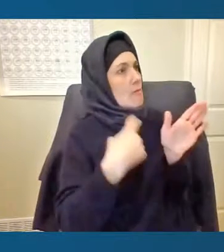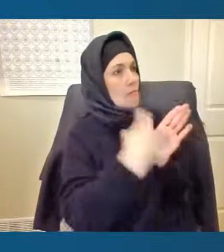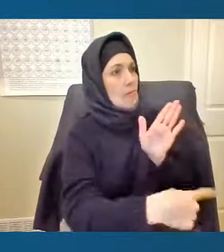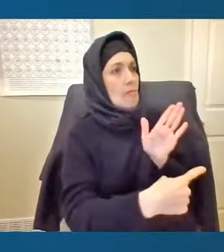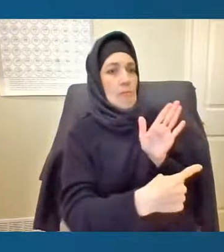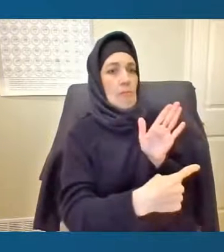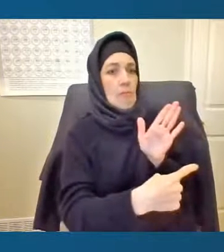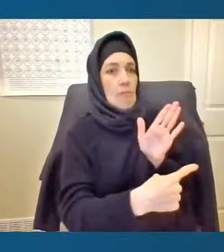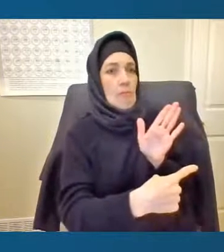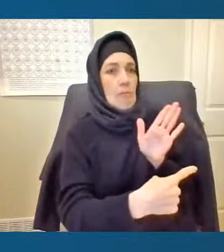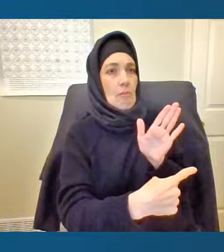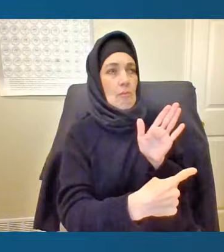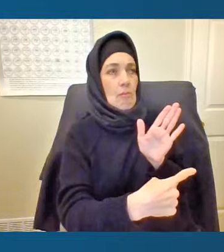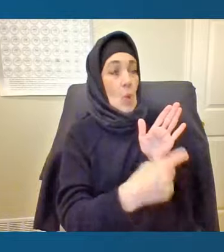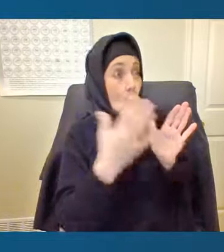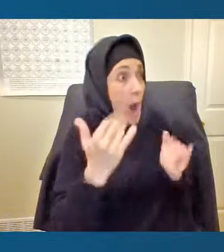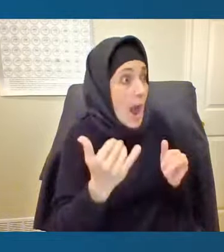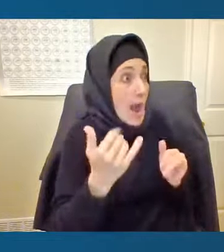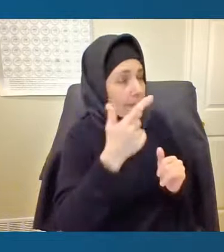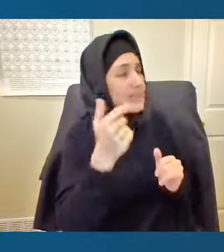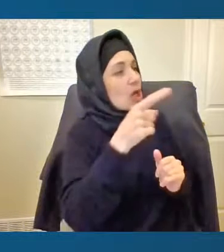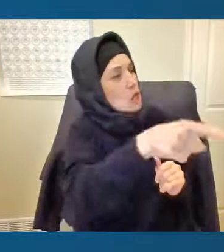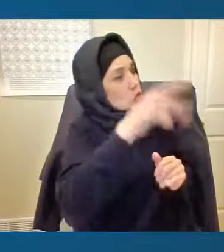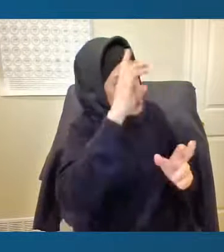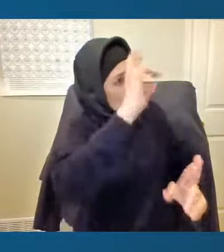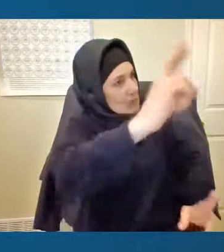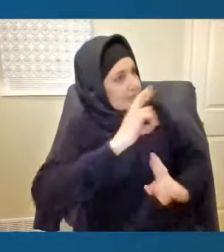me because of your respect for me.